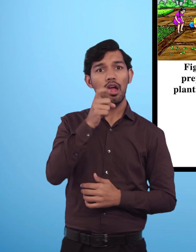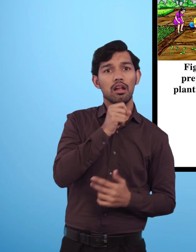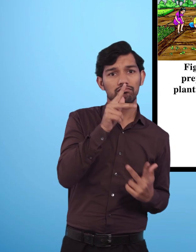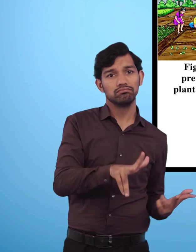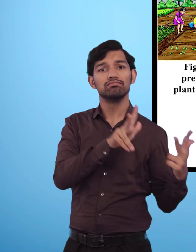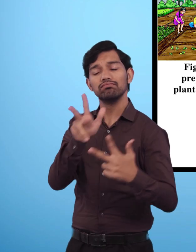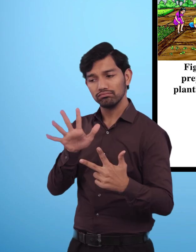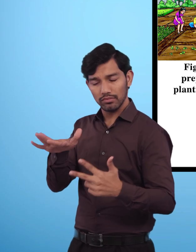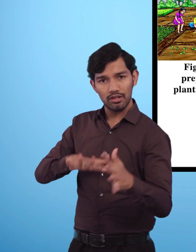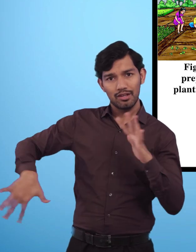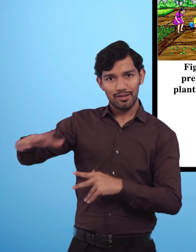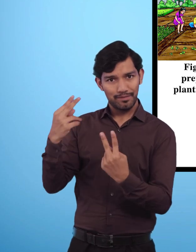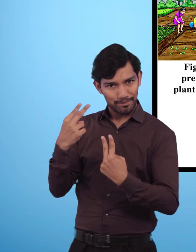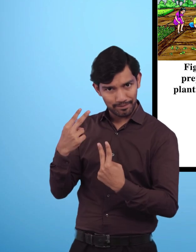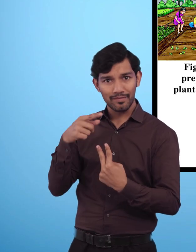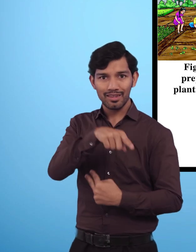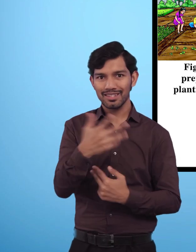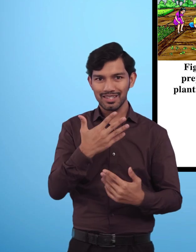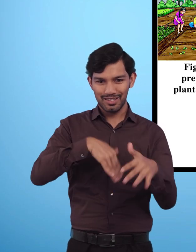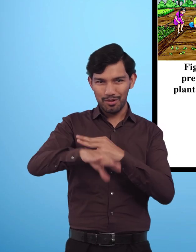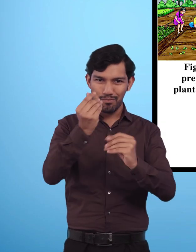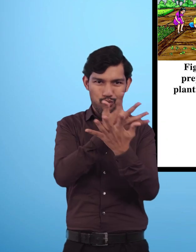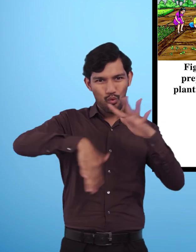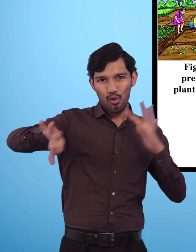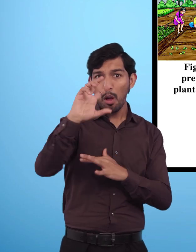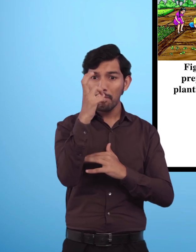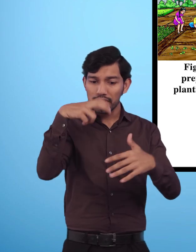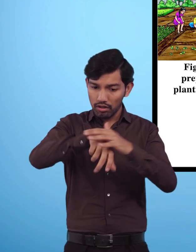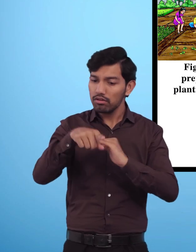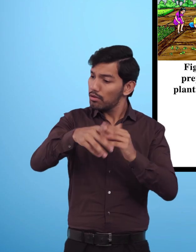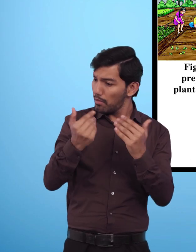Aji asks them to dig the soil gently and loosen the lumps.